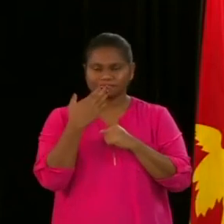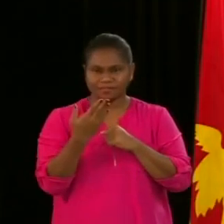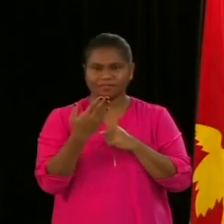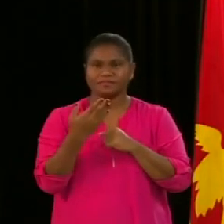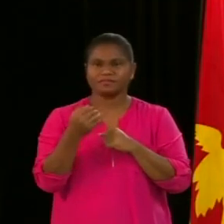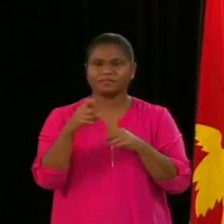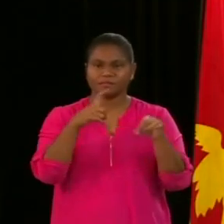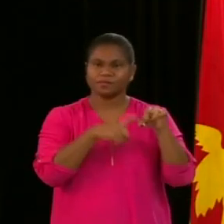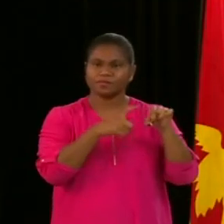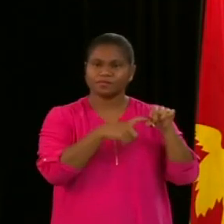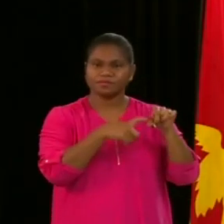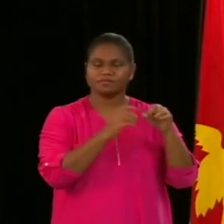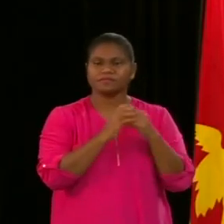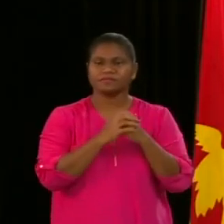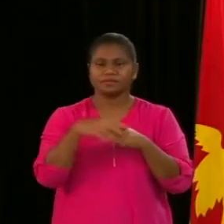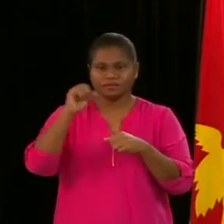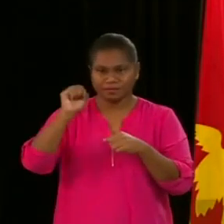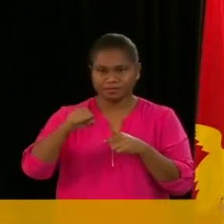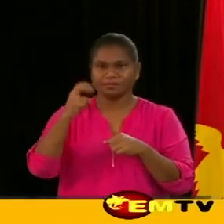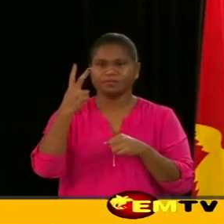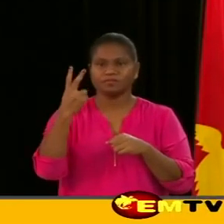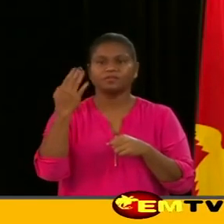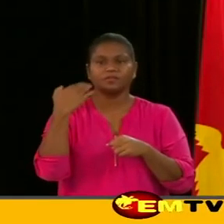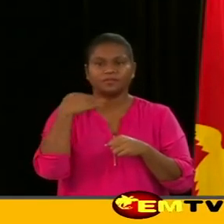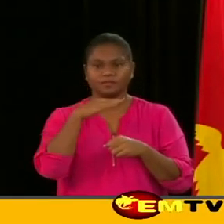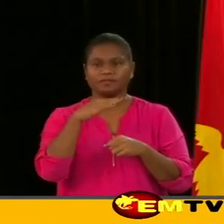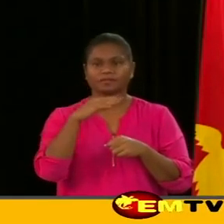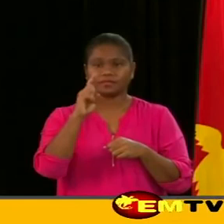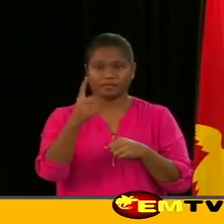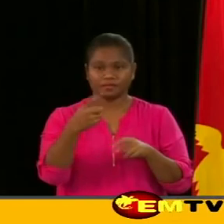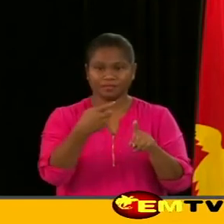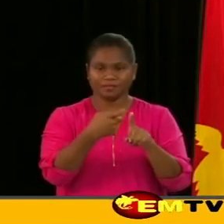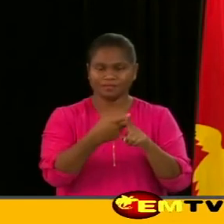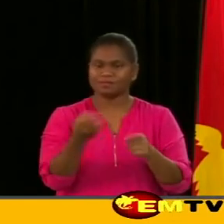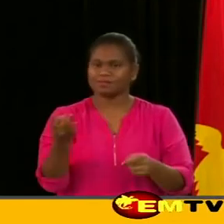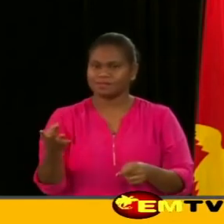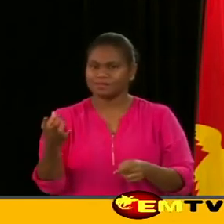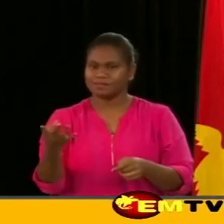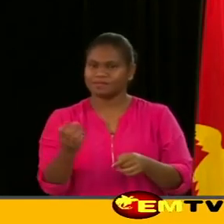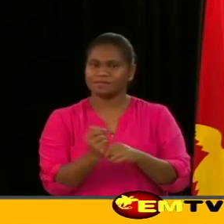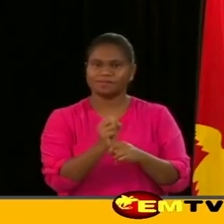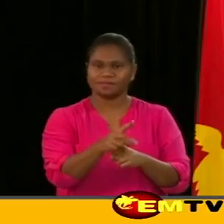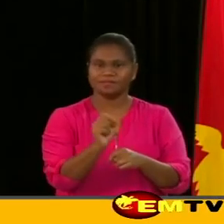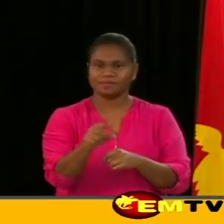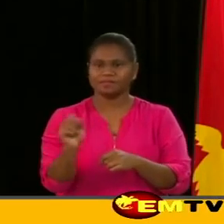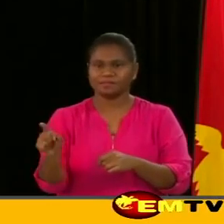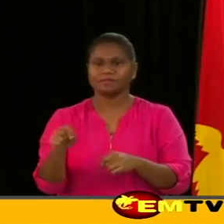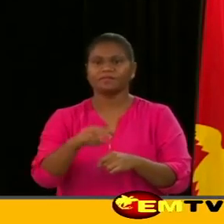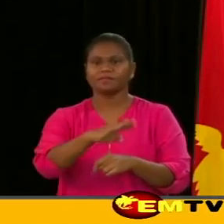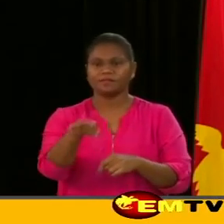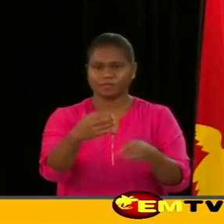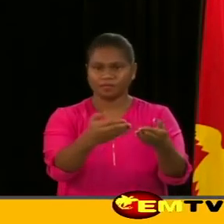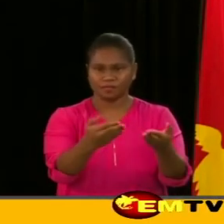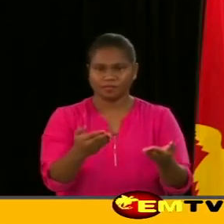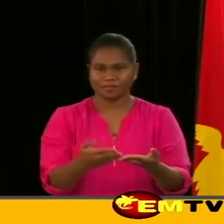Yes, we have the 200,000 kina ready to go to the PHAs. That'll come under strict guidelines